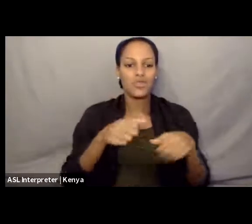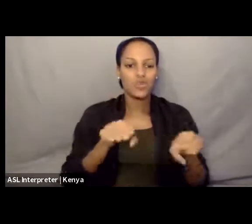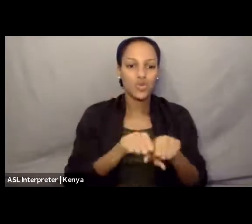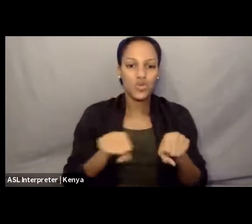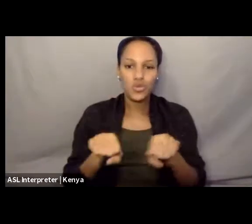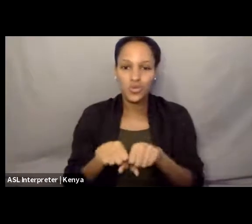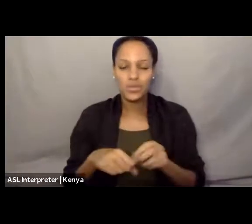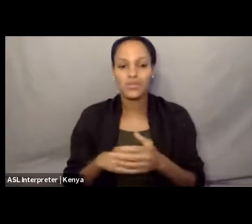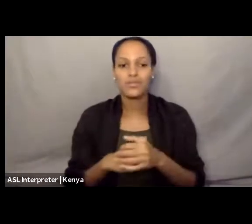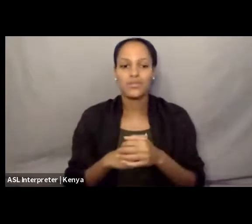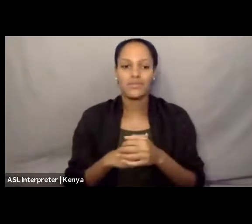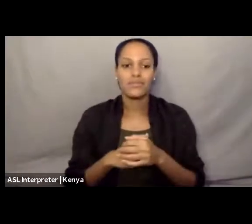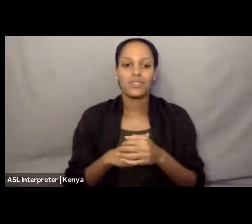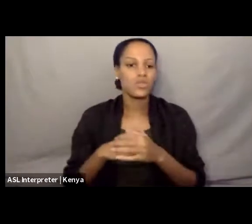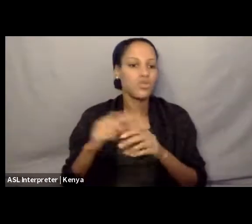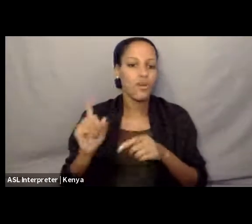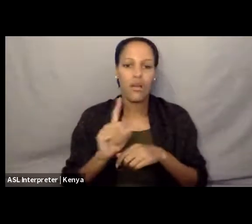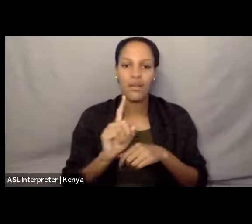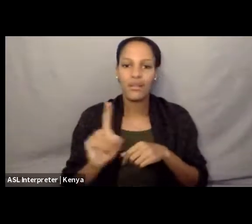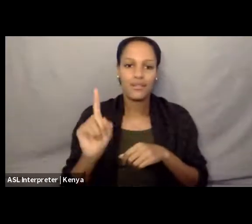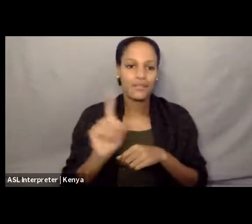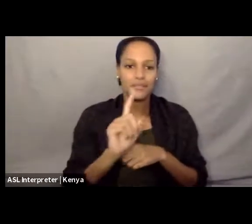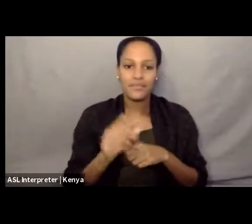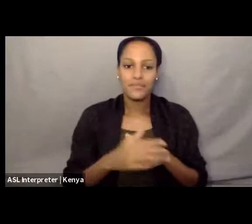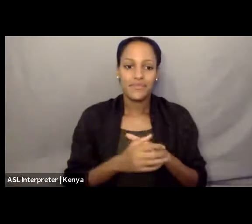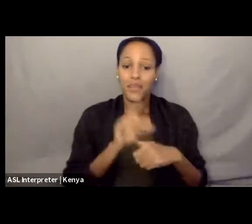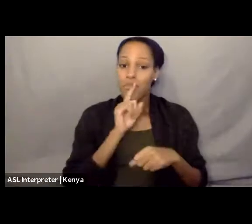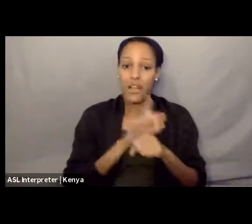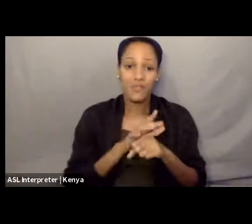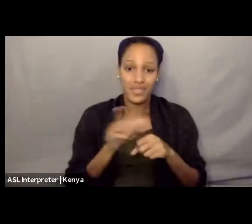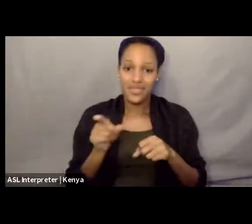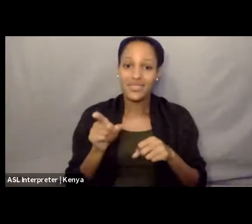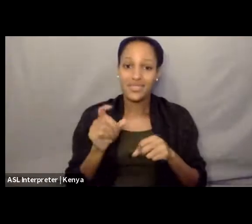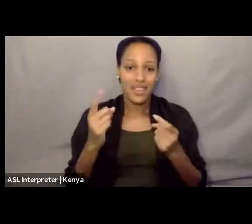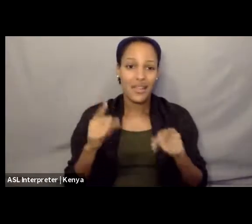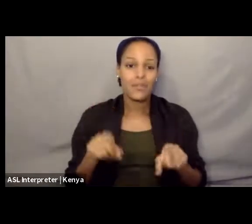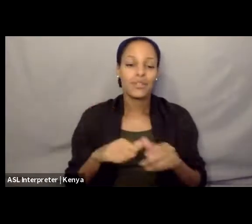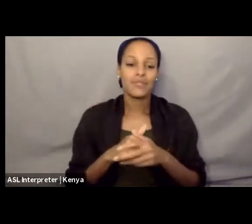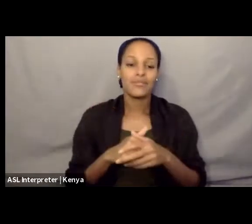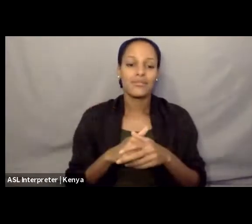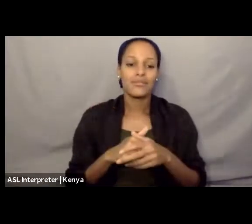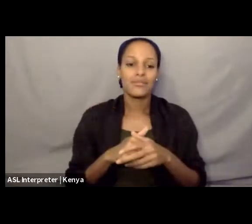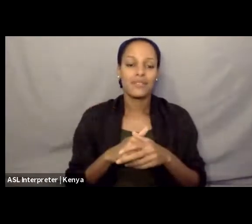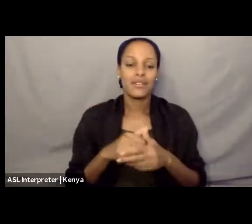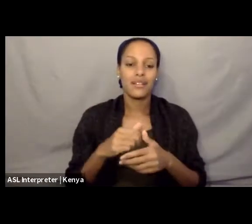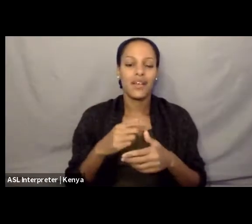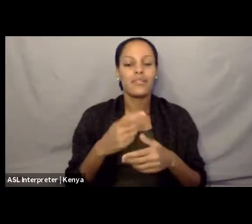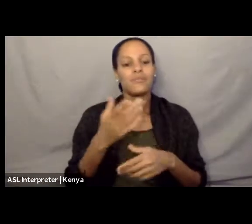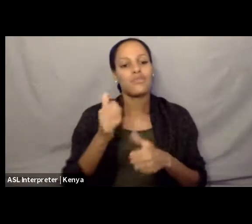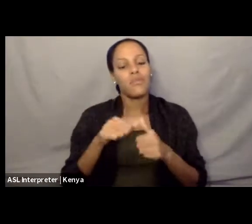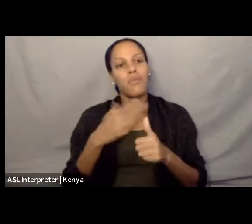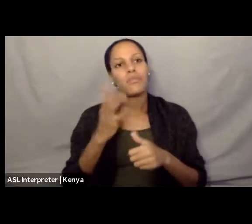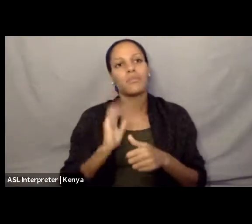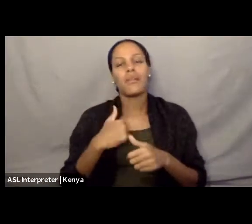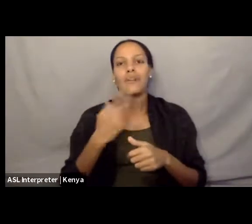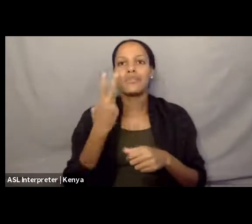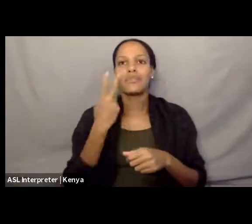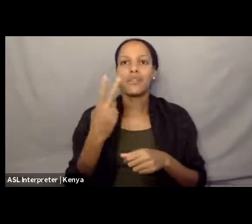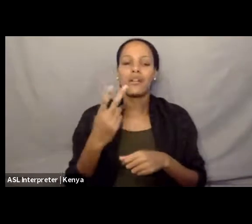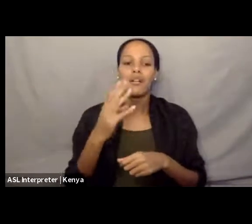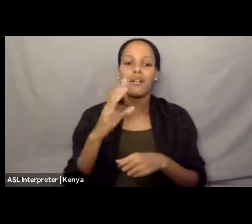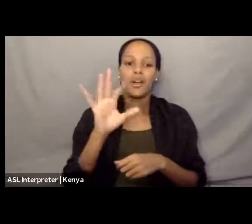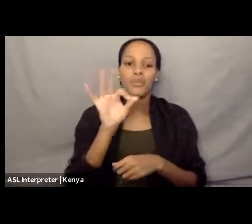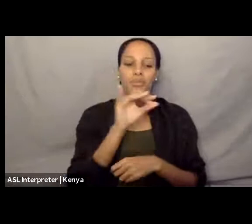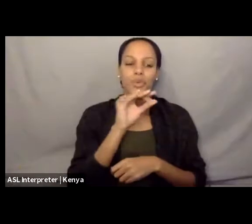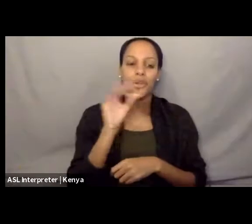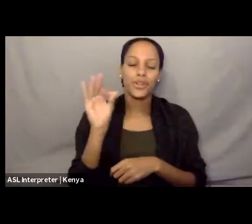skittering across the asphalt. I swear to you. Once I saw a hummingbird perusing the red impatiens outside my